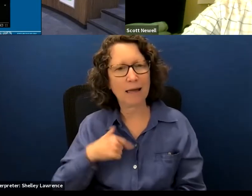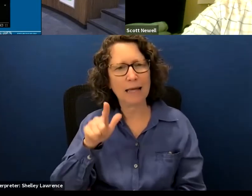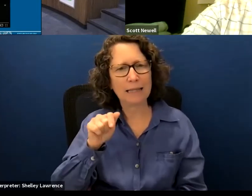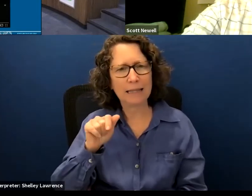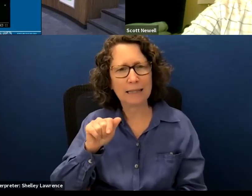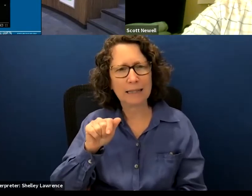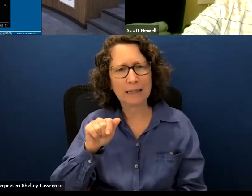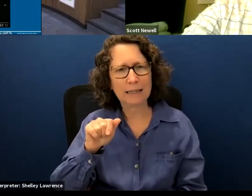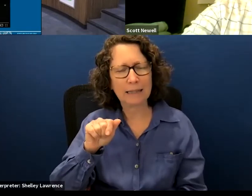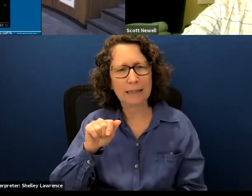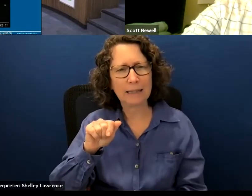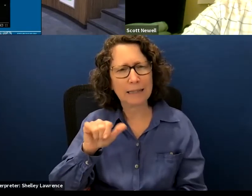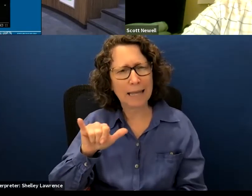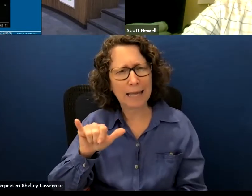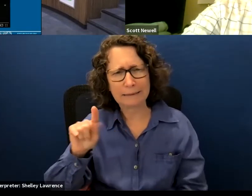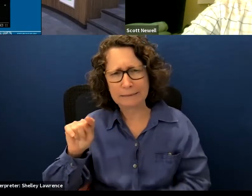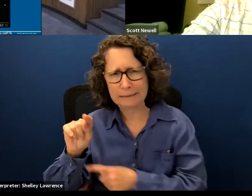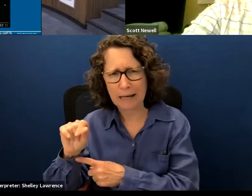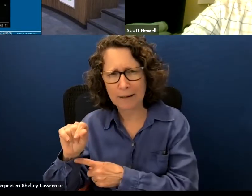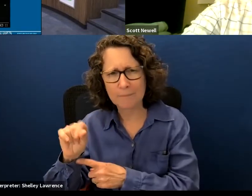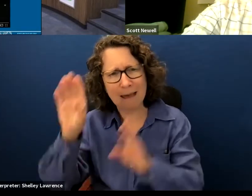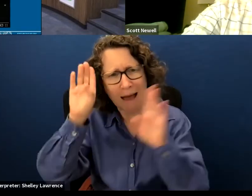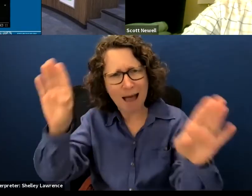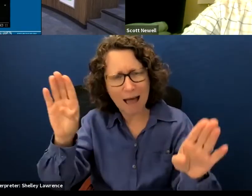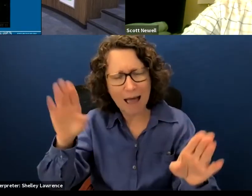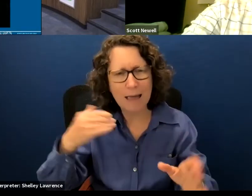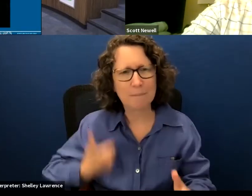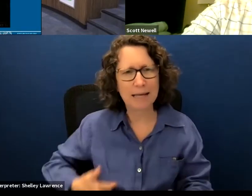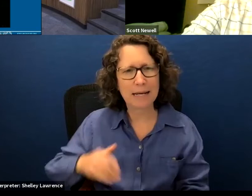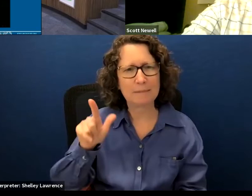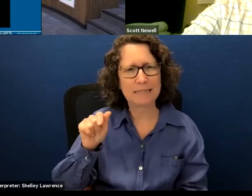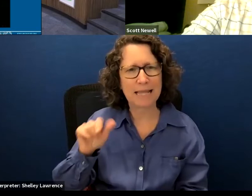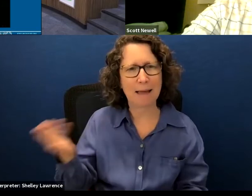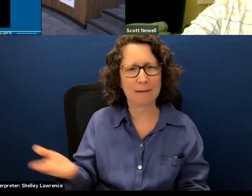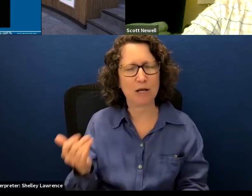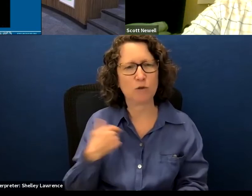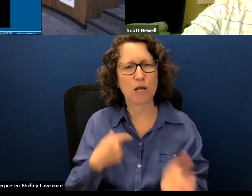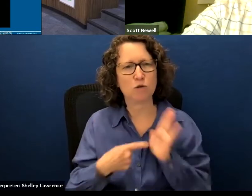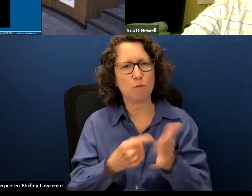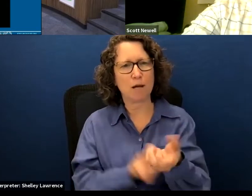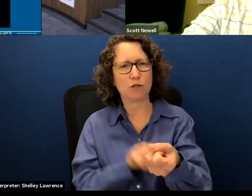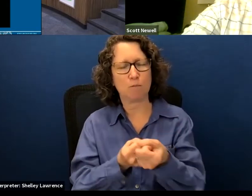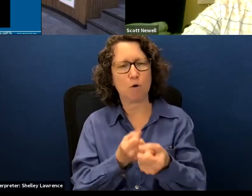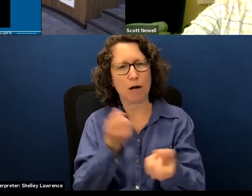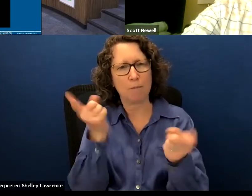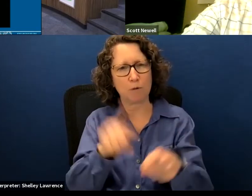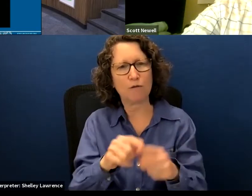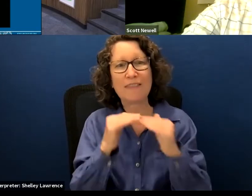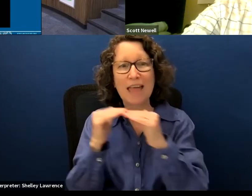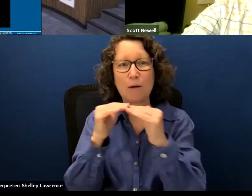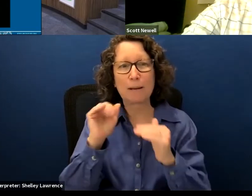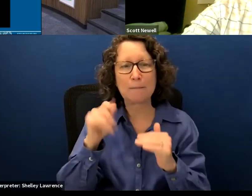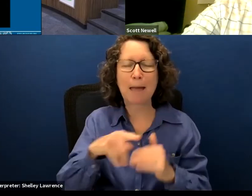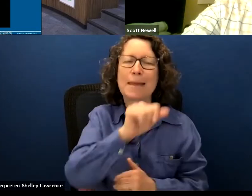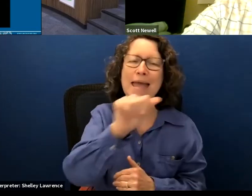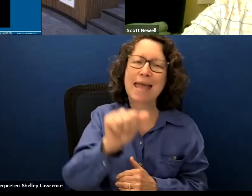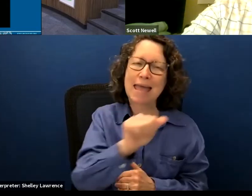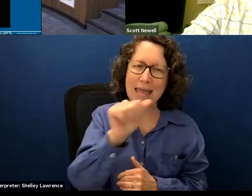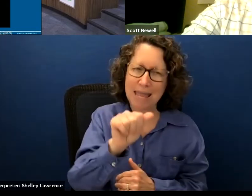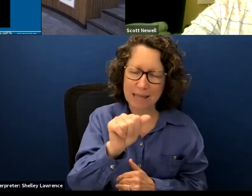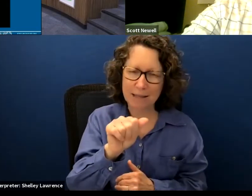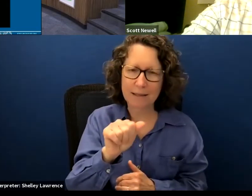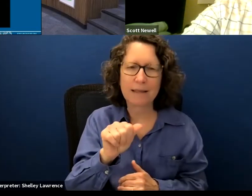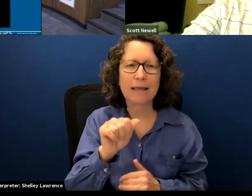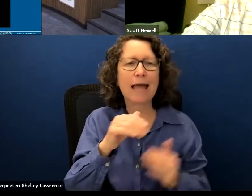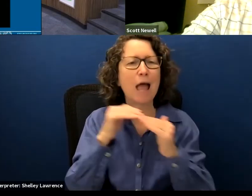Tup. Hi, board members. My name is Lay, and I'm here today to show my support in approving the equity map, aka MAP A. The